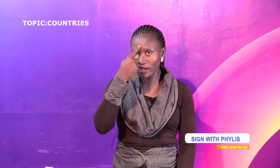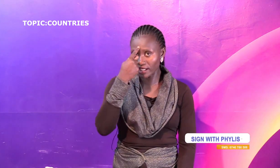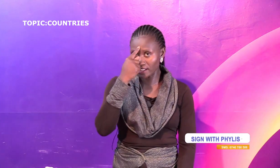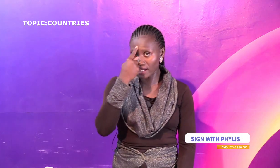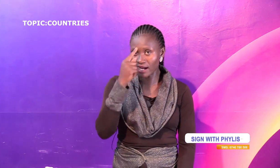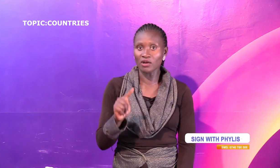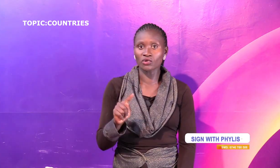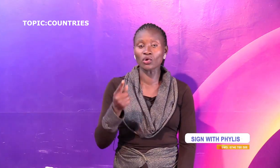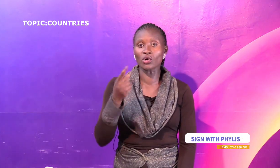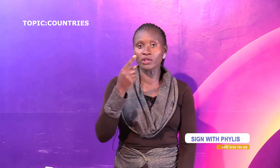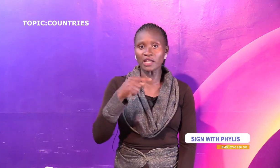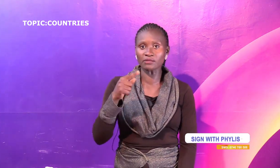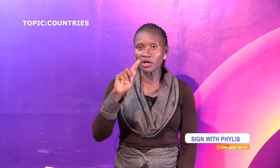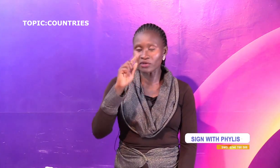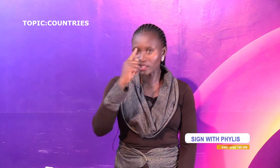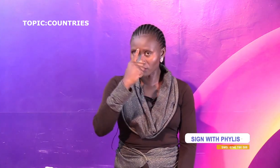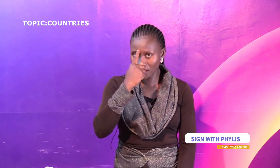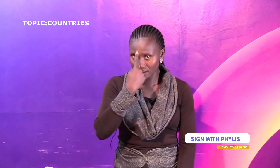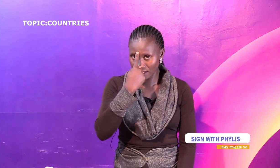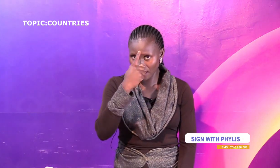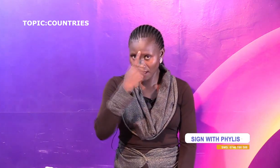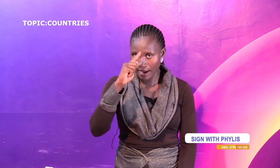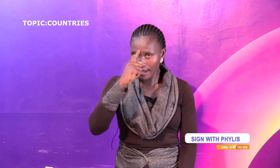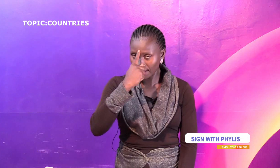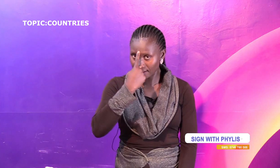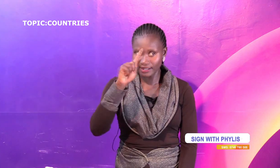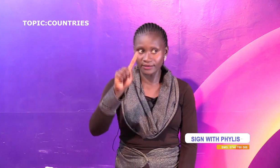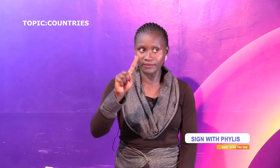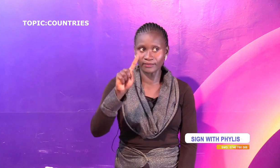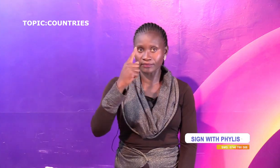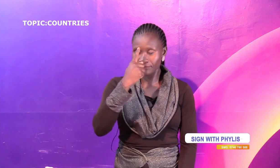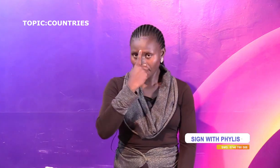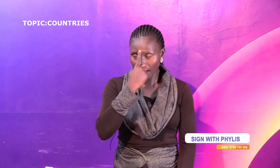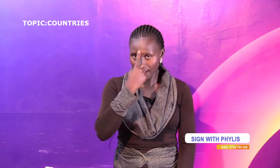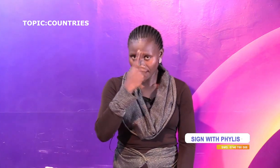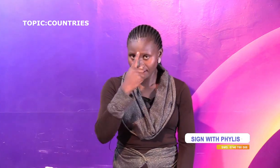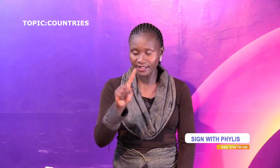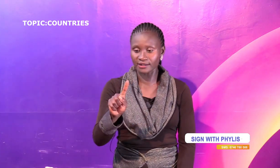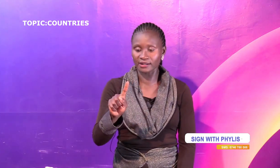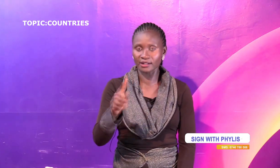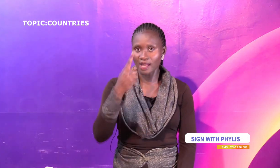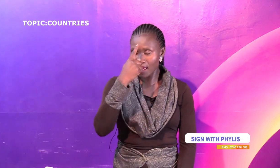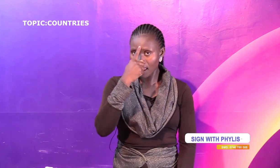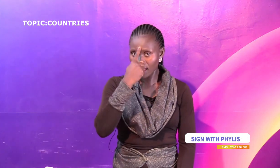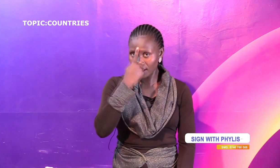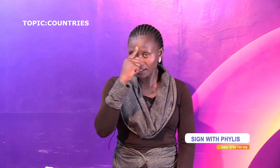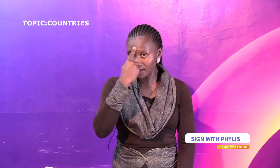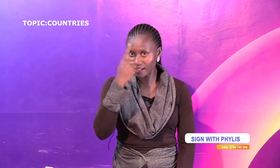here. So that mark, you're just making it like here, India, India, India, like